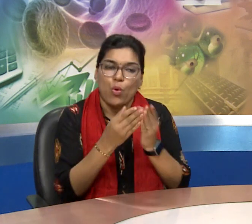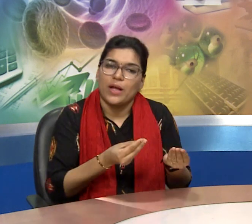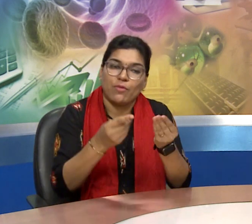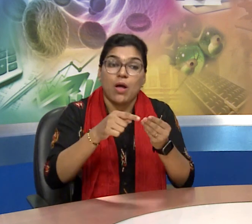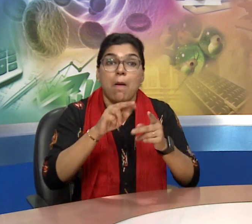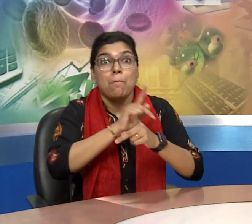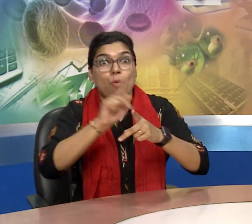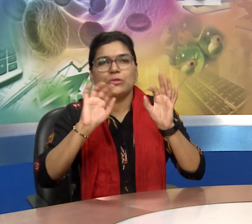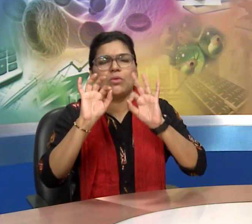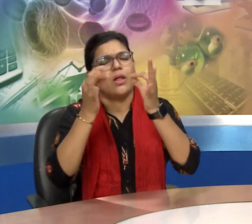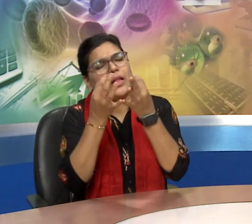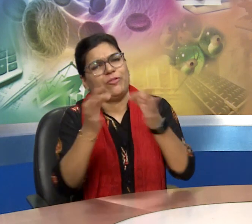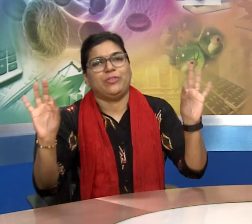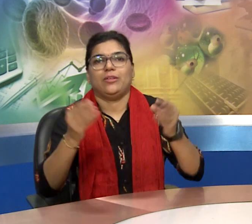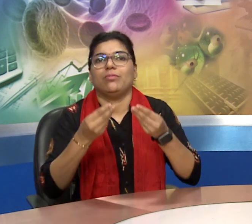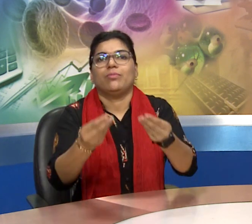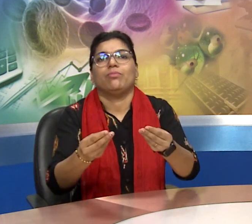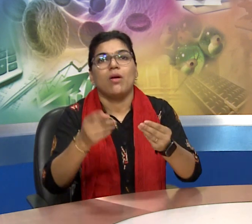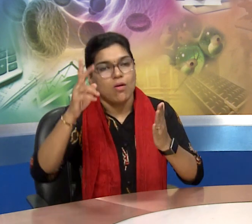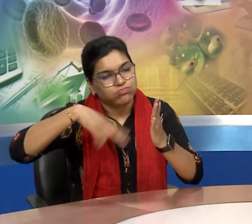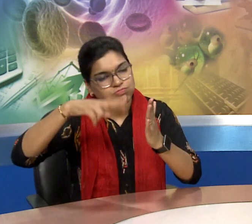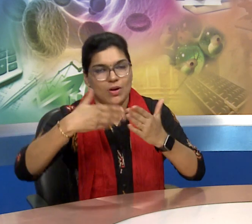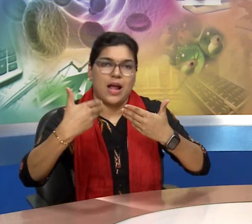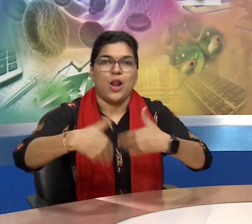to the library and uses the library, and an old person also